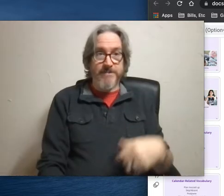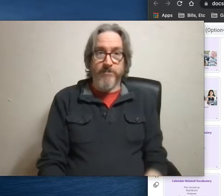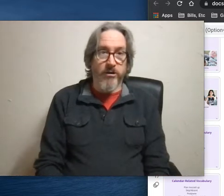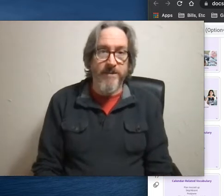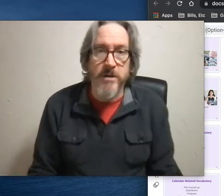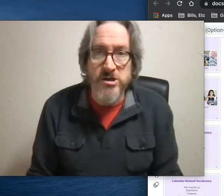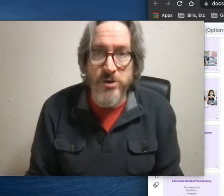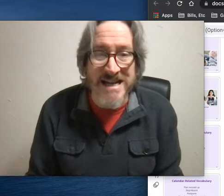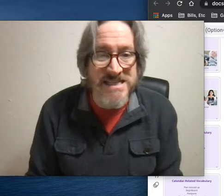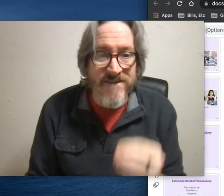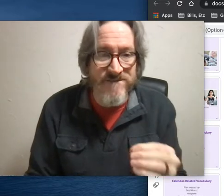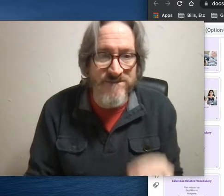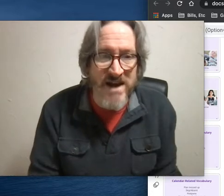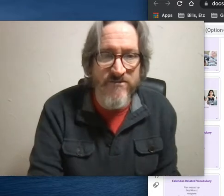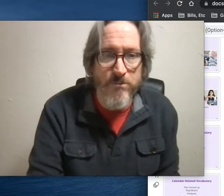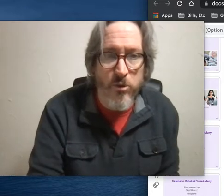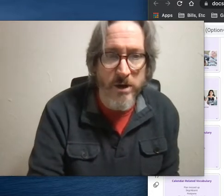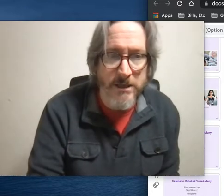That's it. All right. So that's